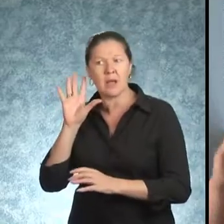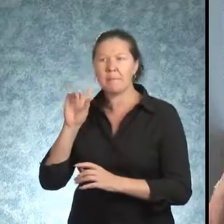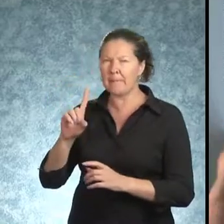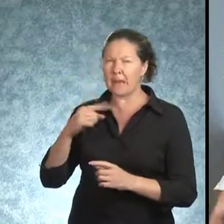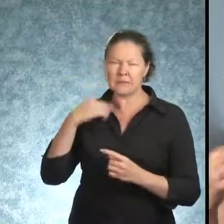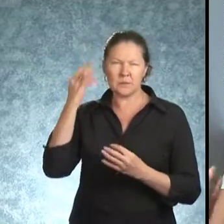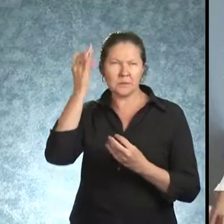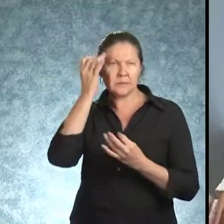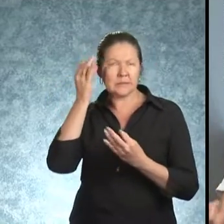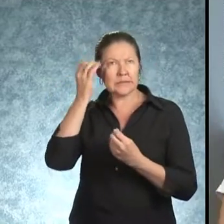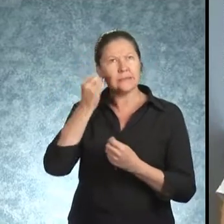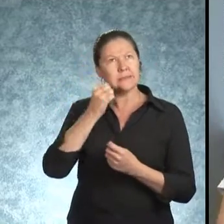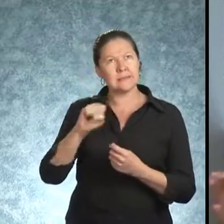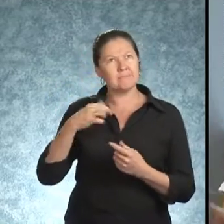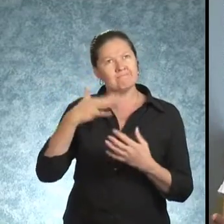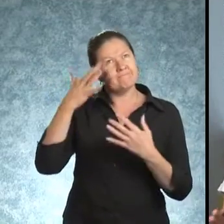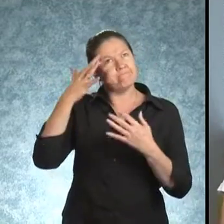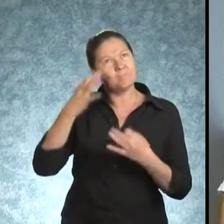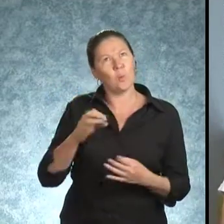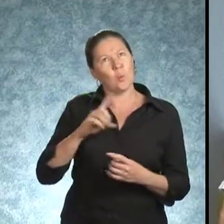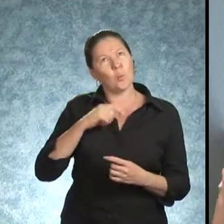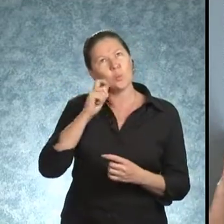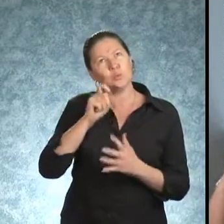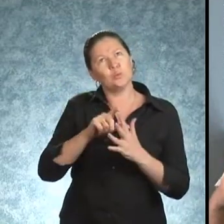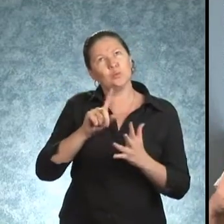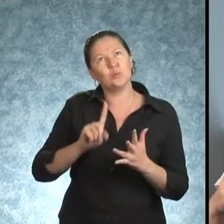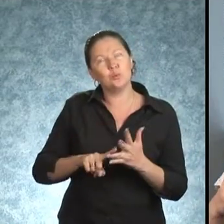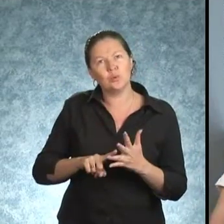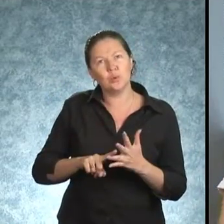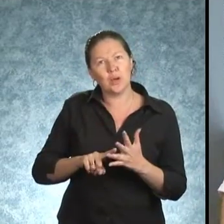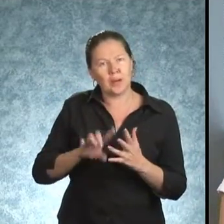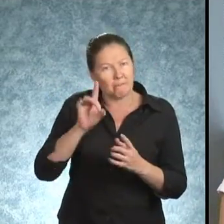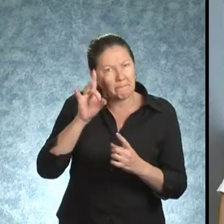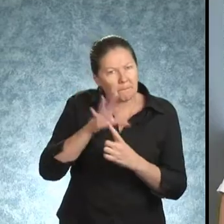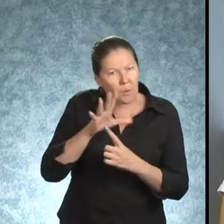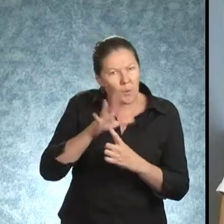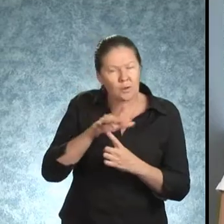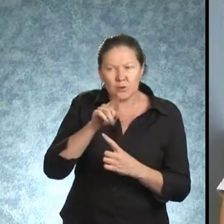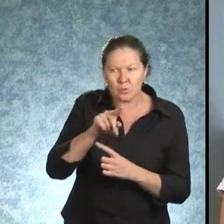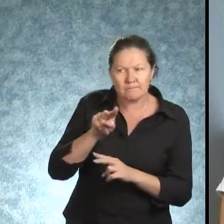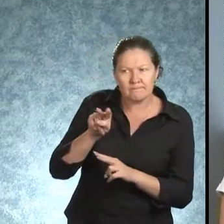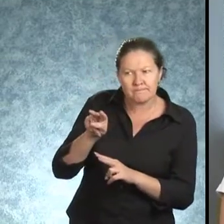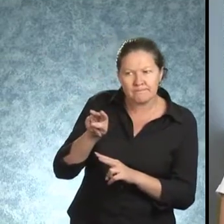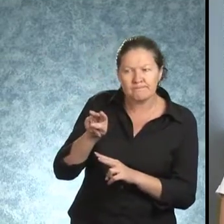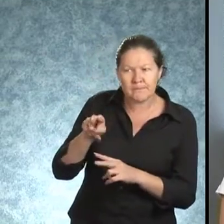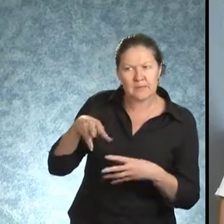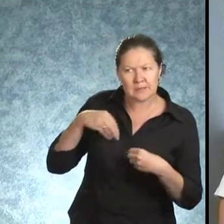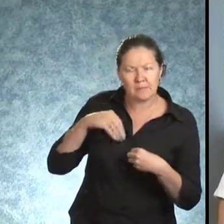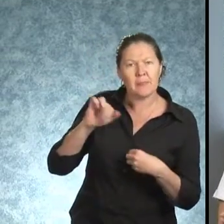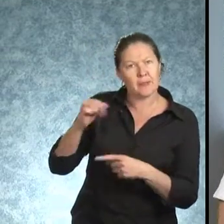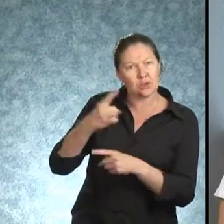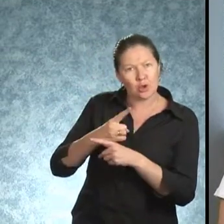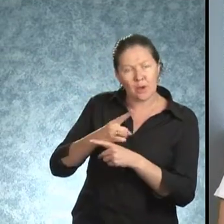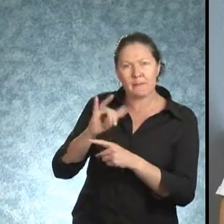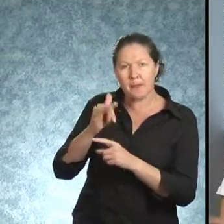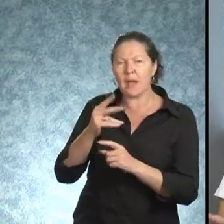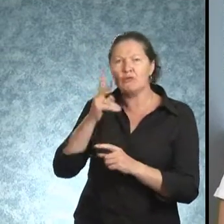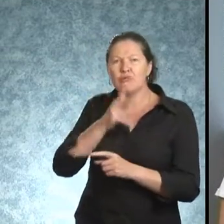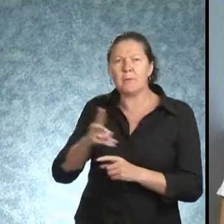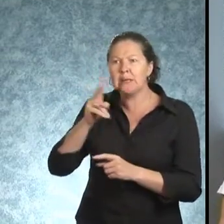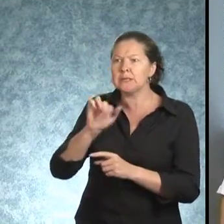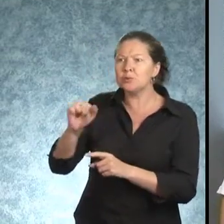you're still deciding not to do something about it. That's a different thing. So it's important to acknowledge what they're saying. Like I said, maybe repeat a few things back to them to